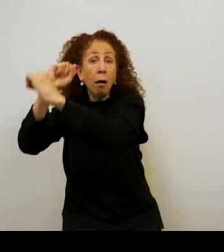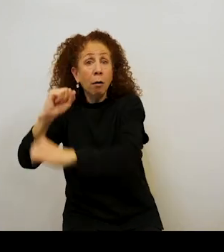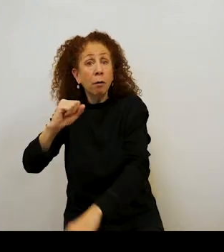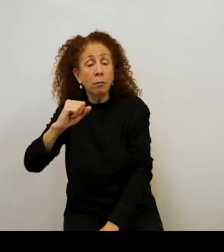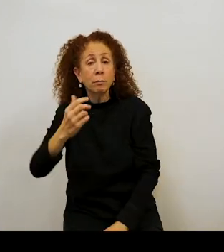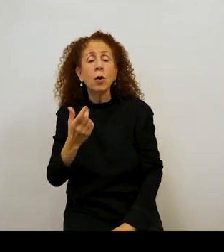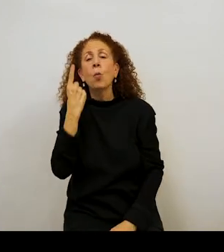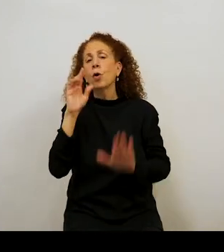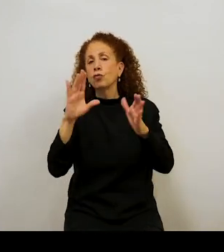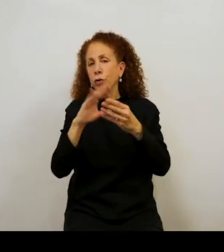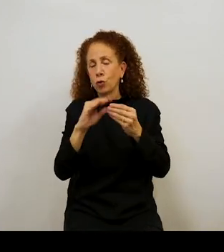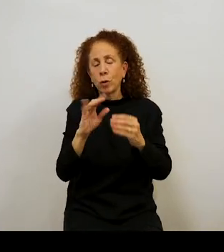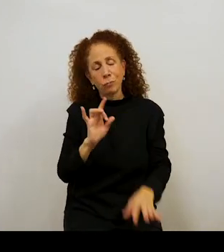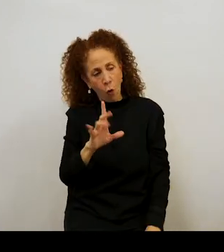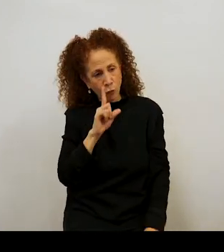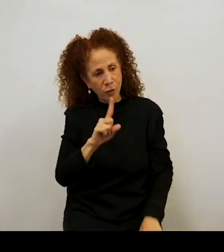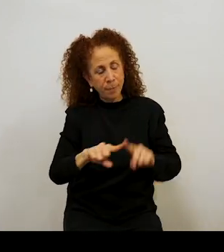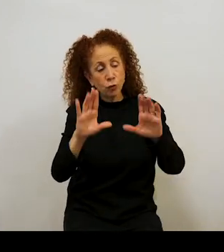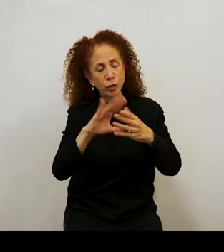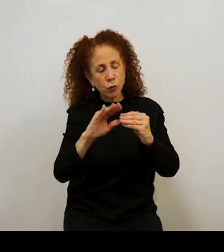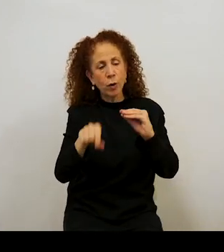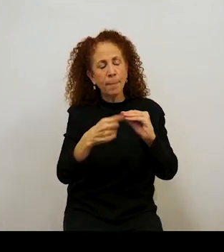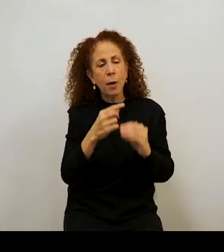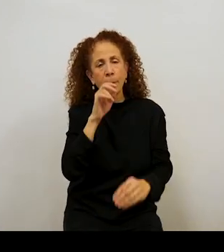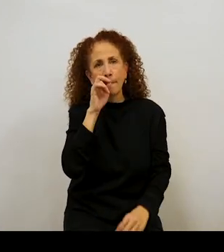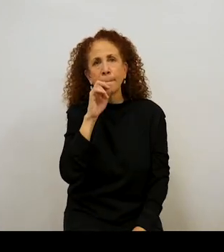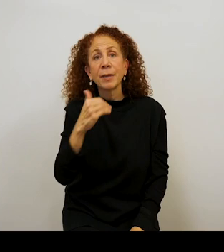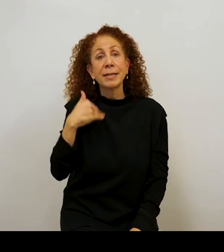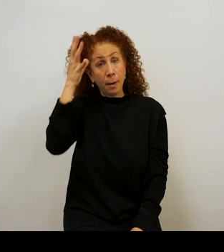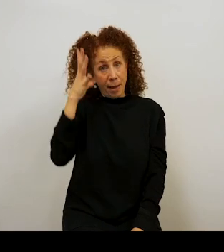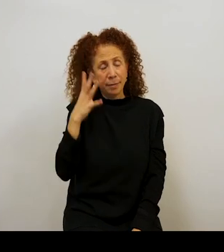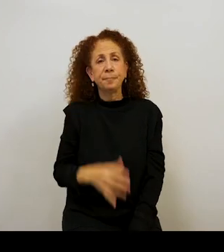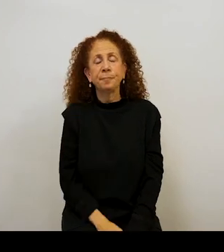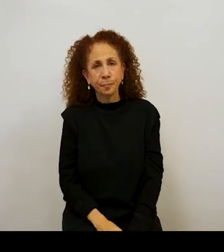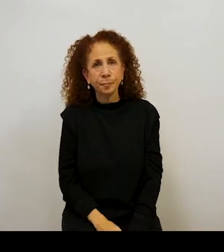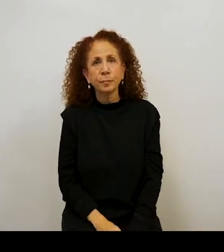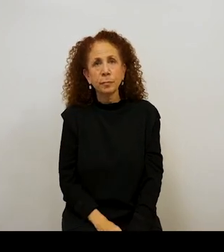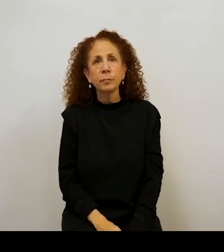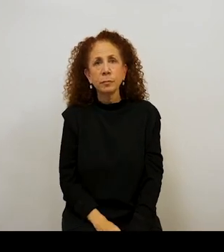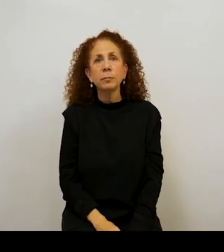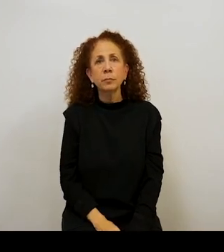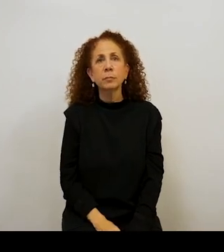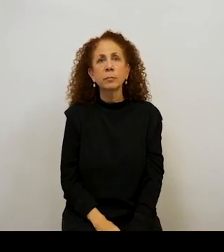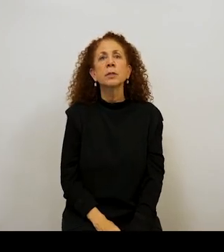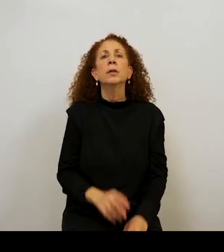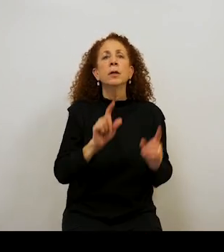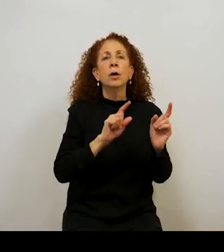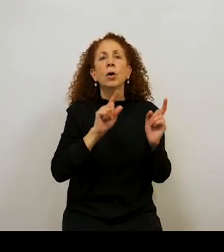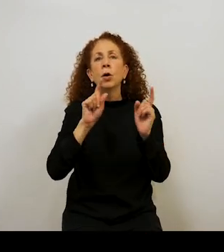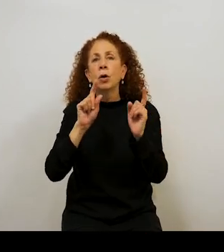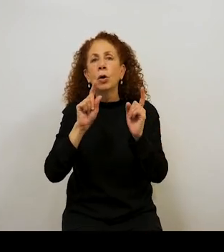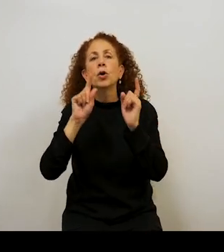was that great story, horrifying but great, of the young men who were going to Syria, taking along a book with them